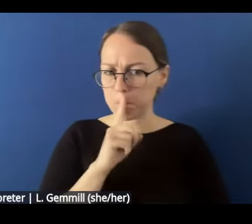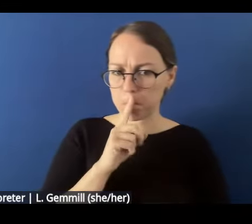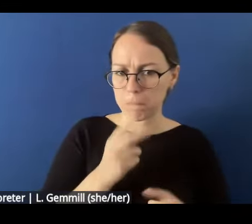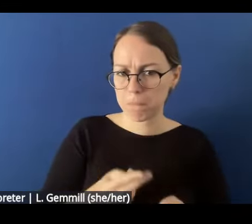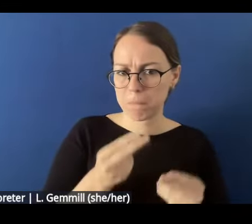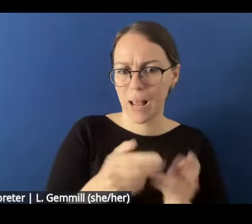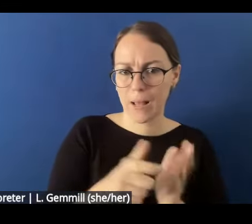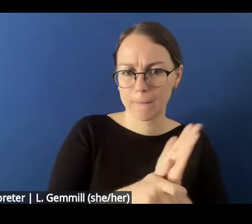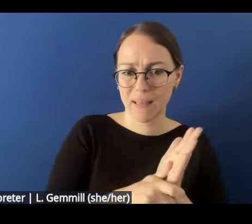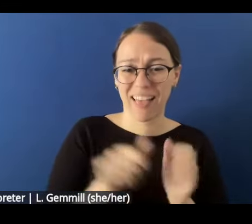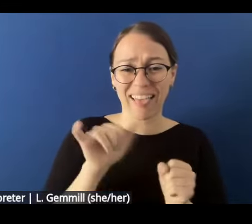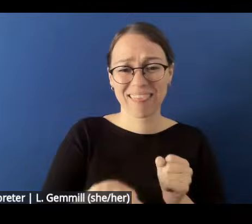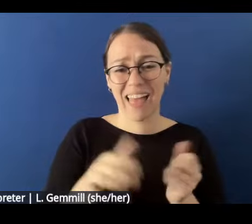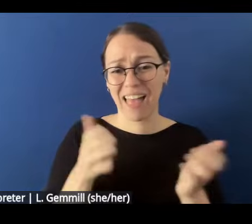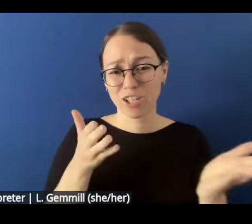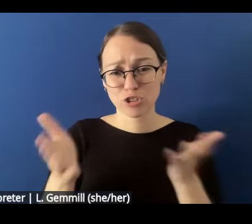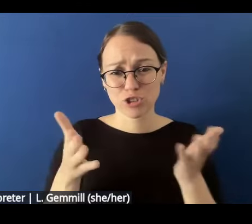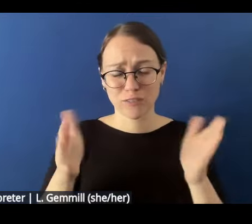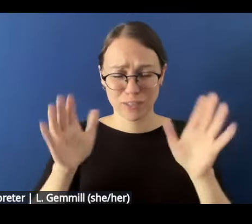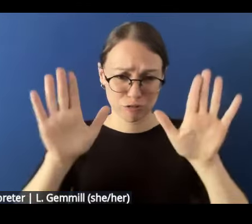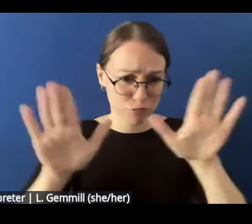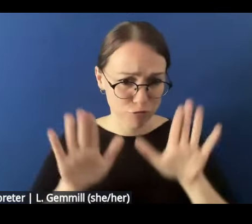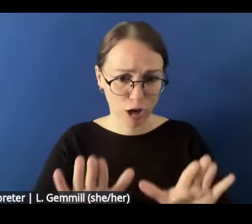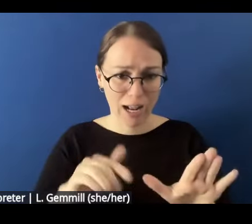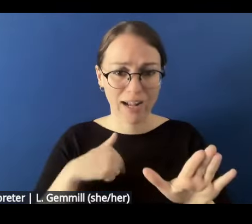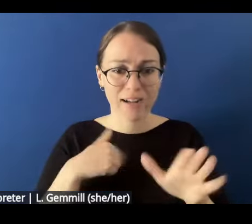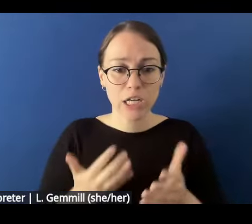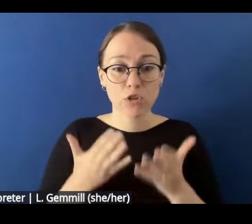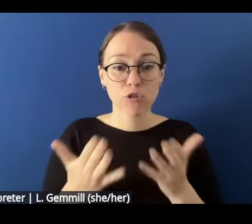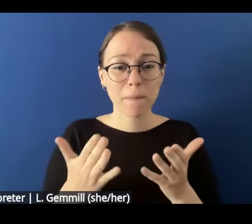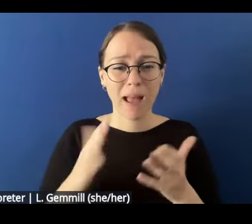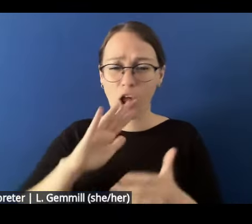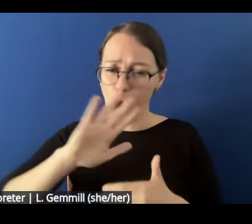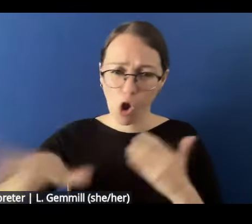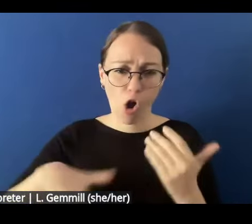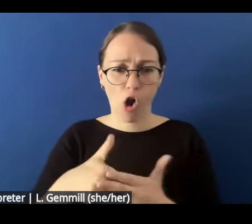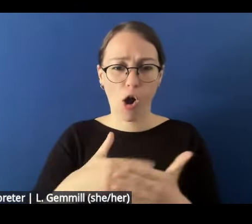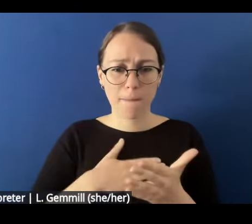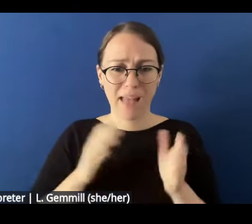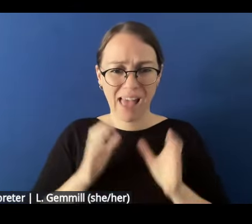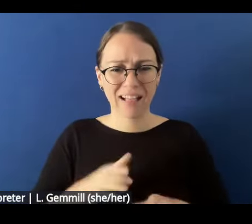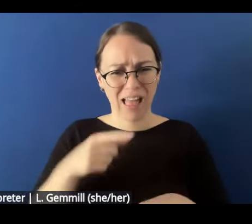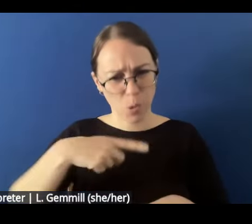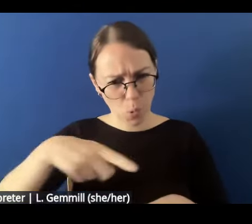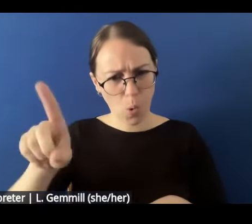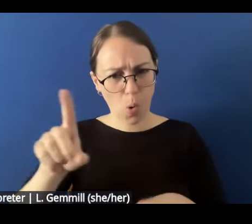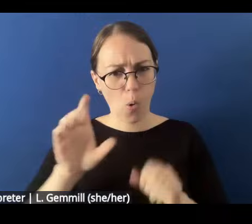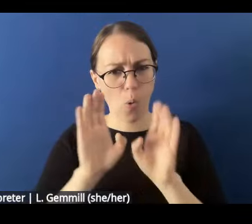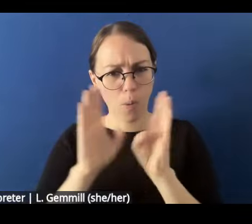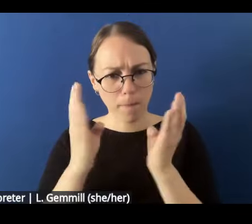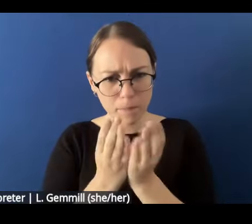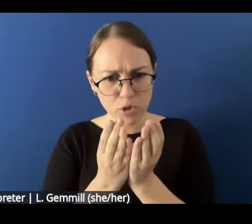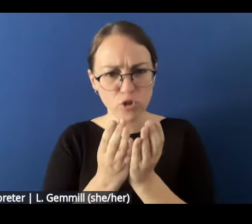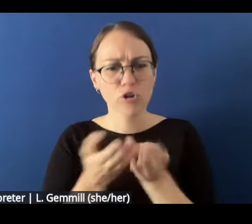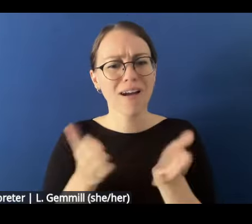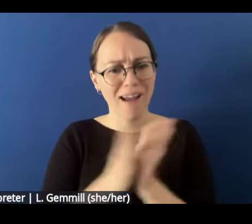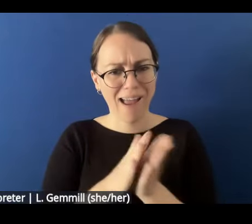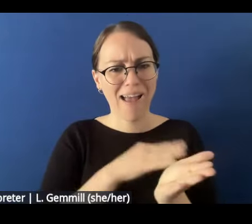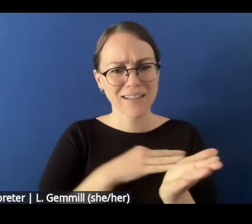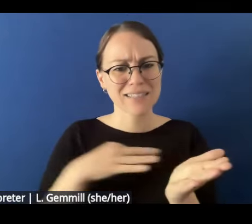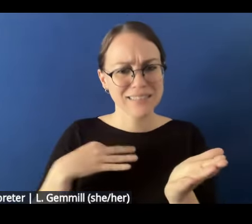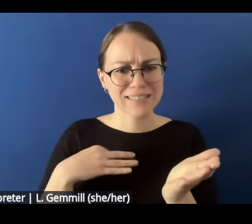service. I recommend all my clients go to the Bureau and have their nominating petitions reviewed by the staff, and the staff has been very generous